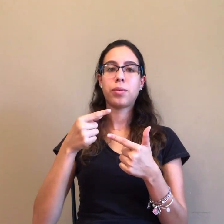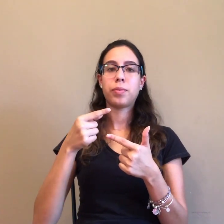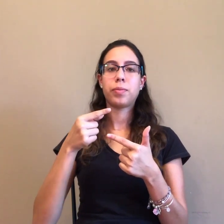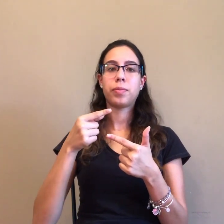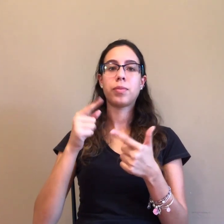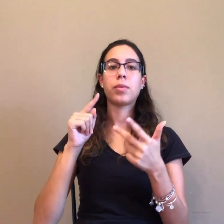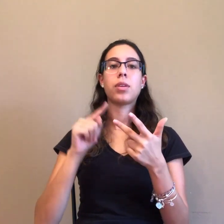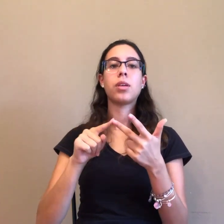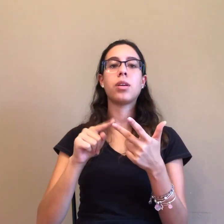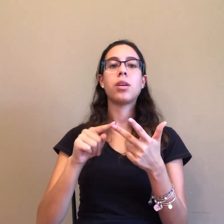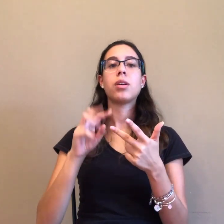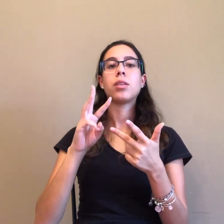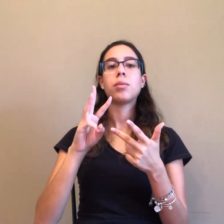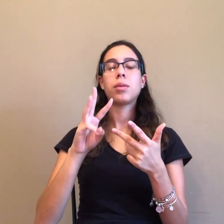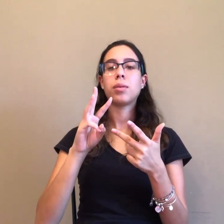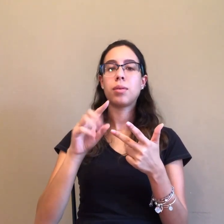www.deafwebsites.com. The third,